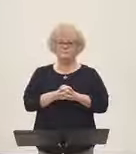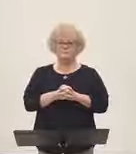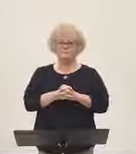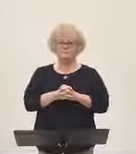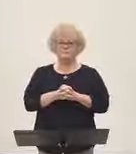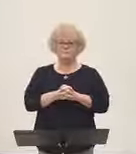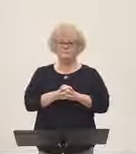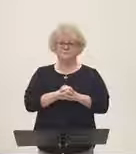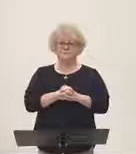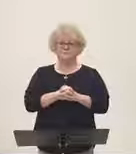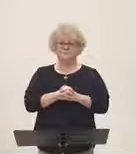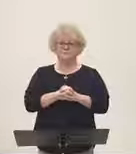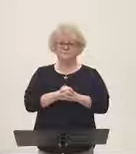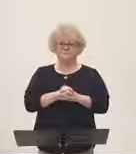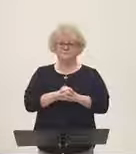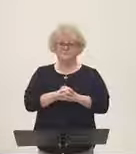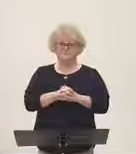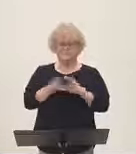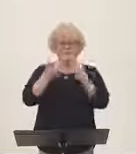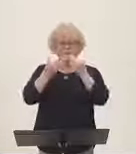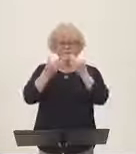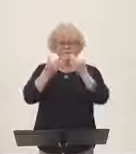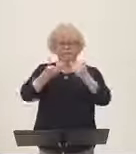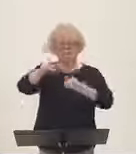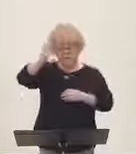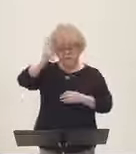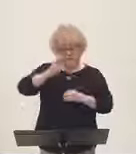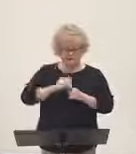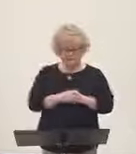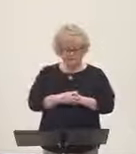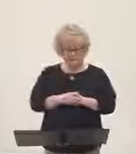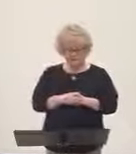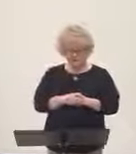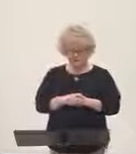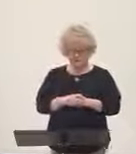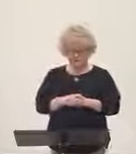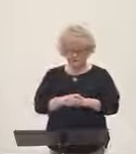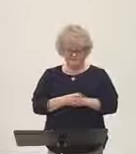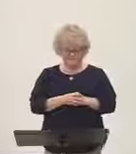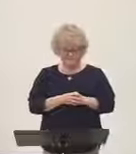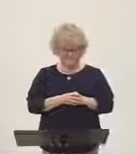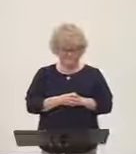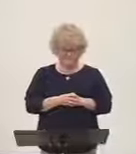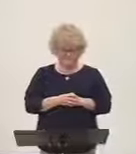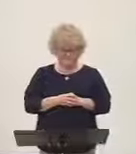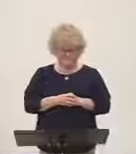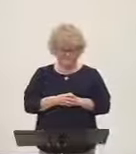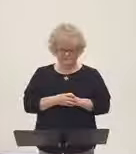Go forth. The Mass is ended. Thanks be to God.